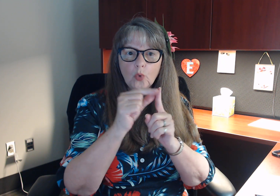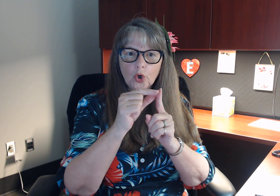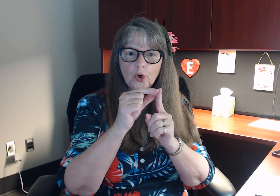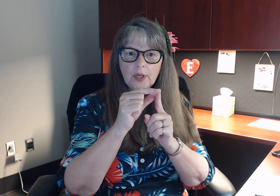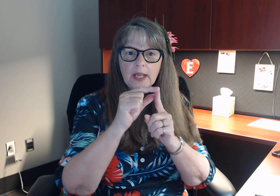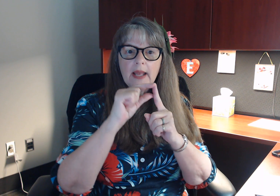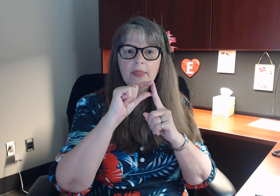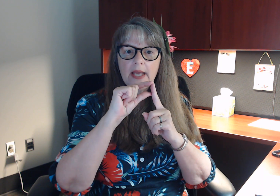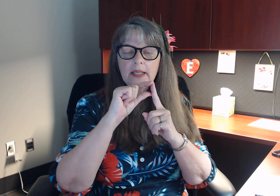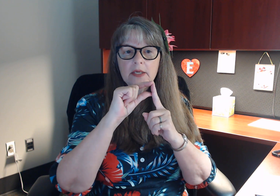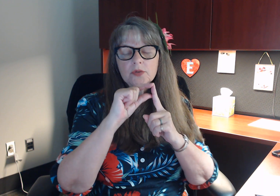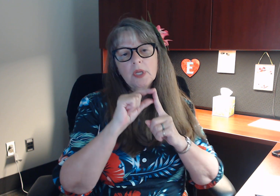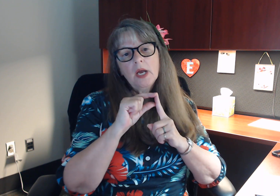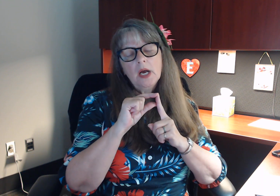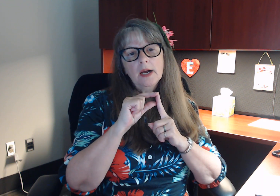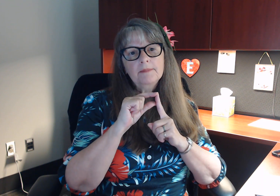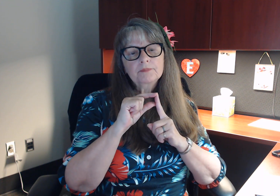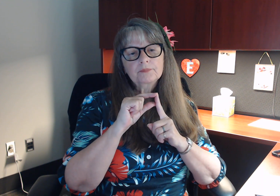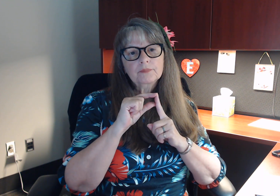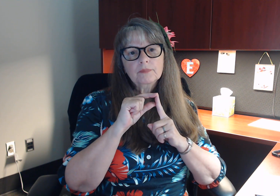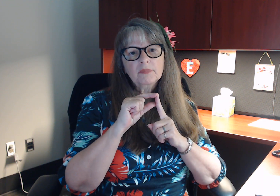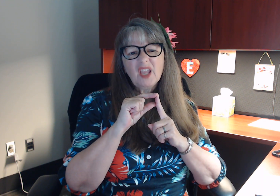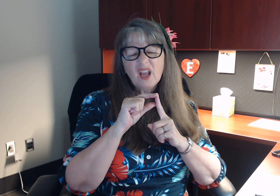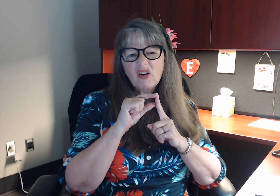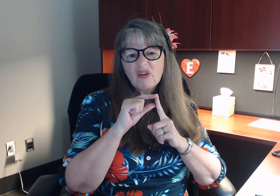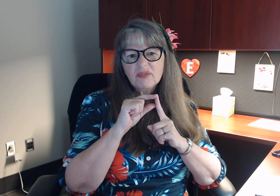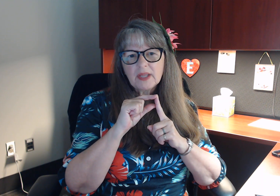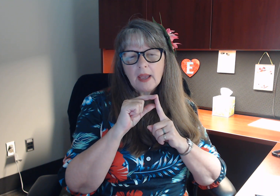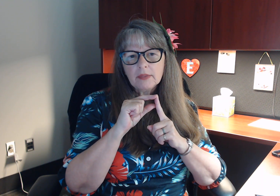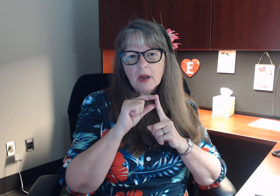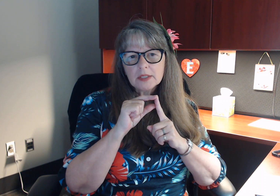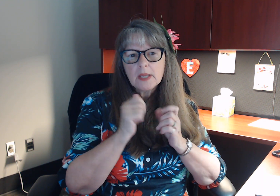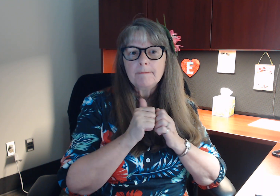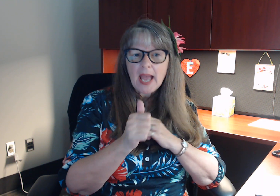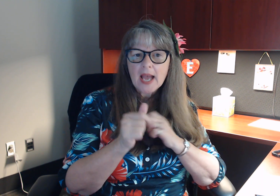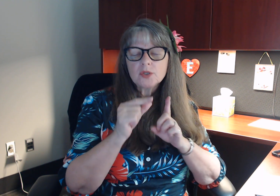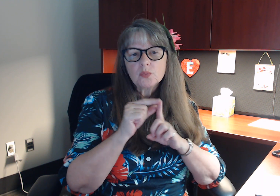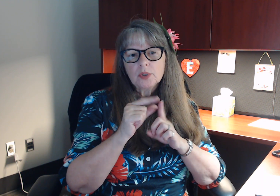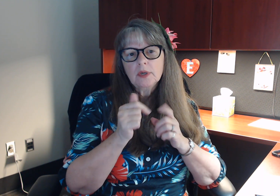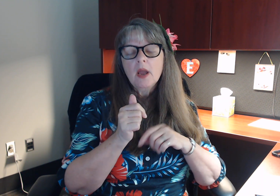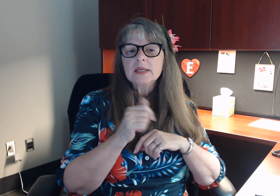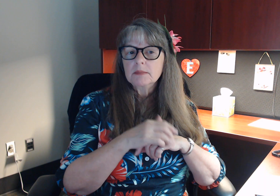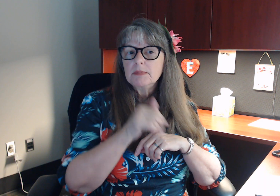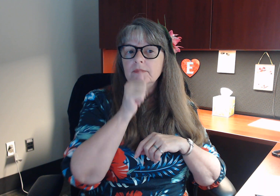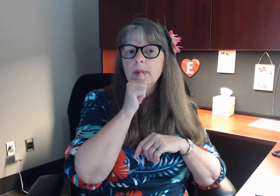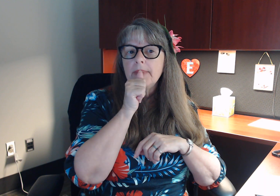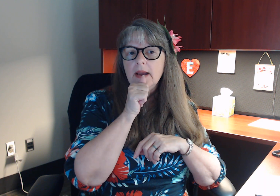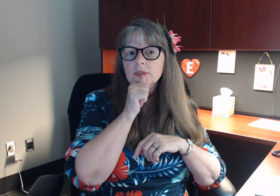password, and that is, you know, the concept password. Some people have done password